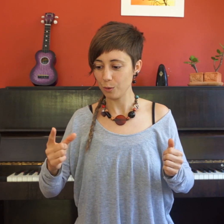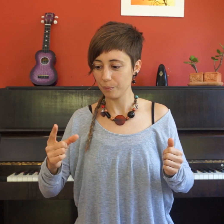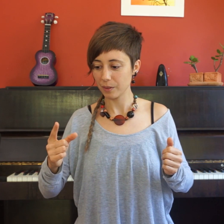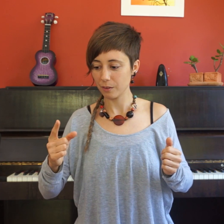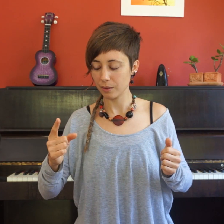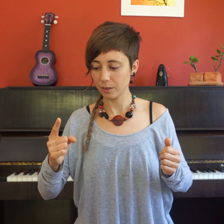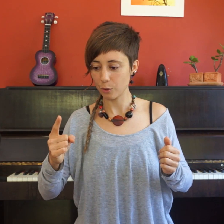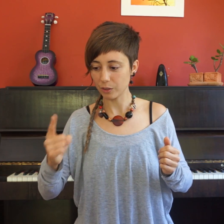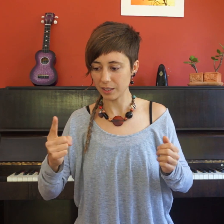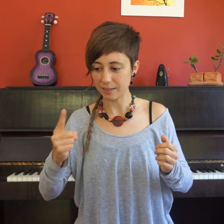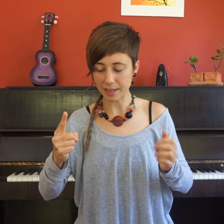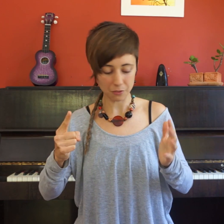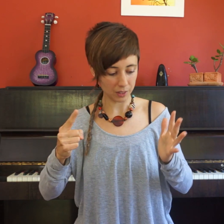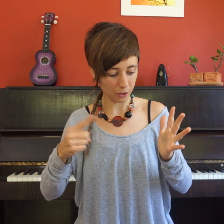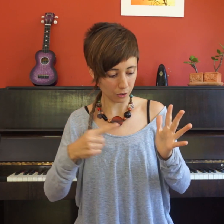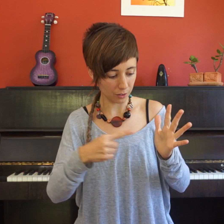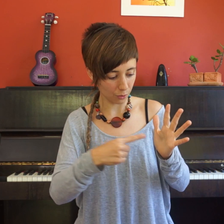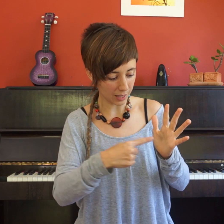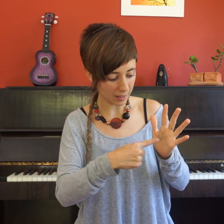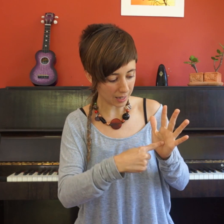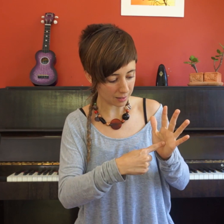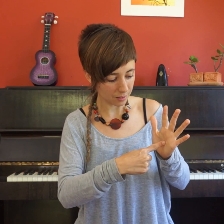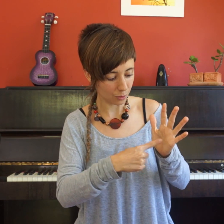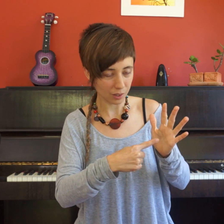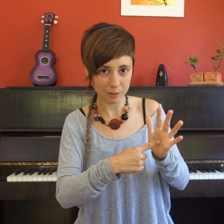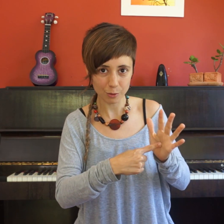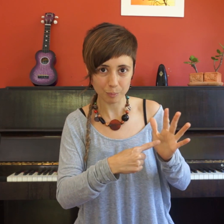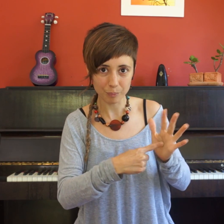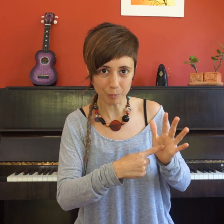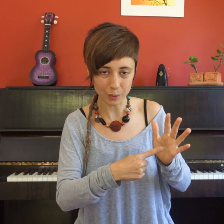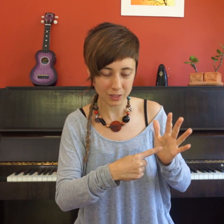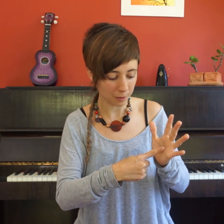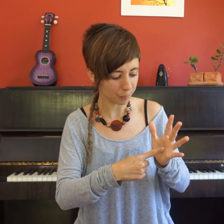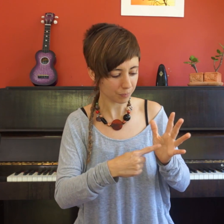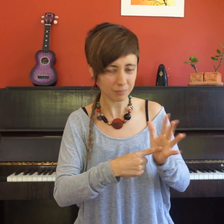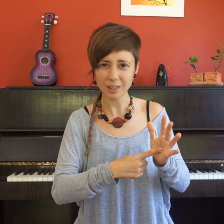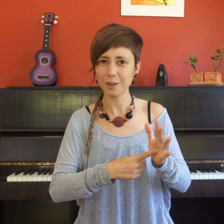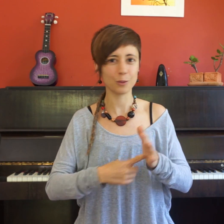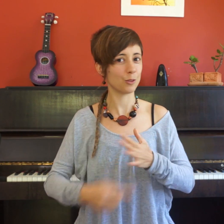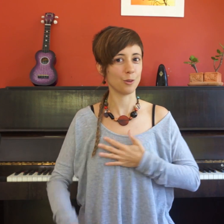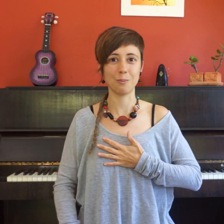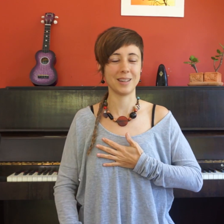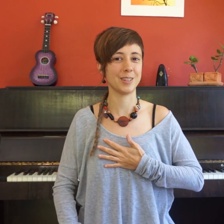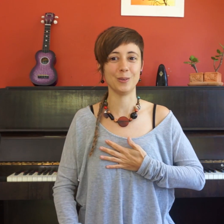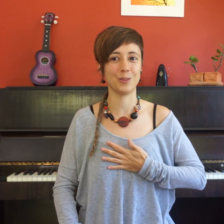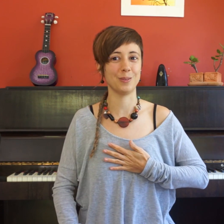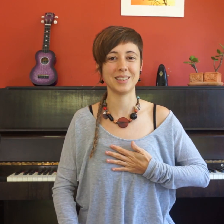to coordinate that finger into that hand to sign for potty. That was so magical to